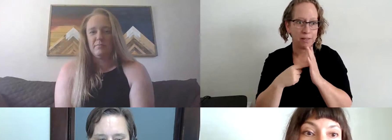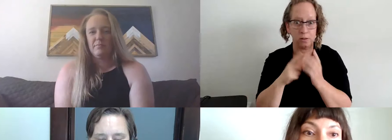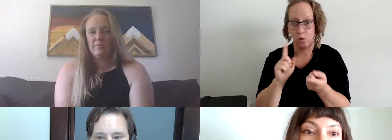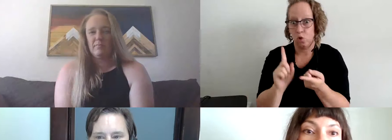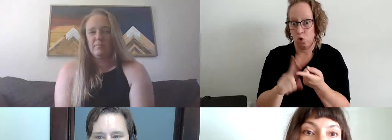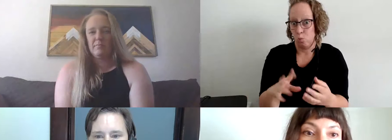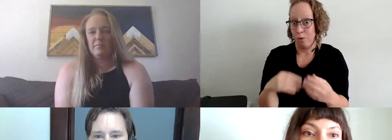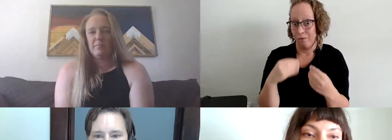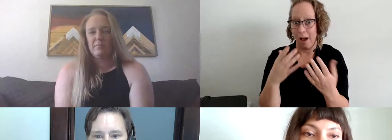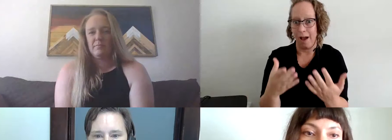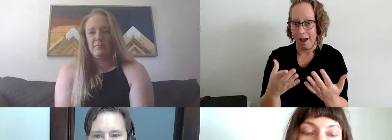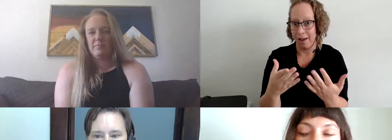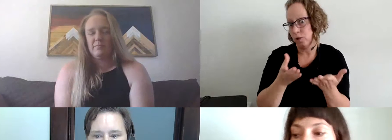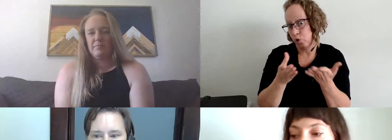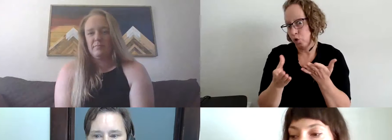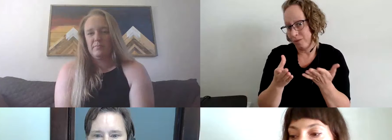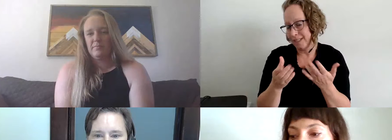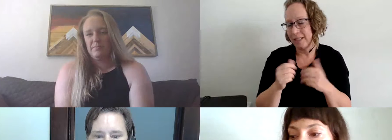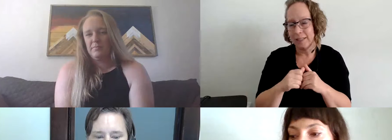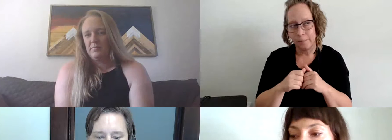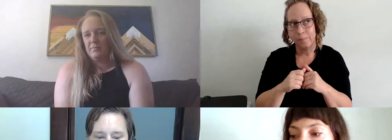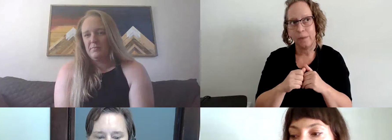to provide these services.